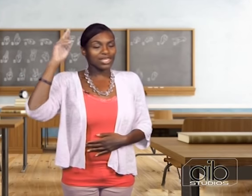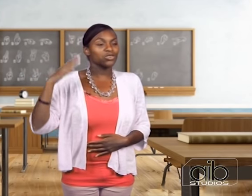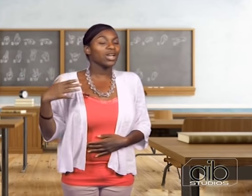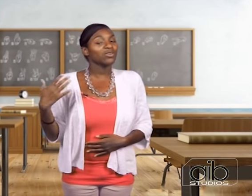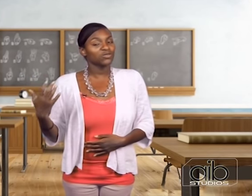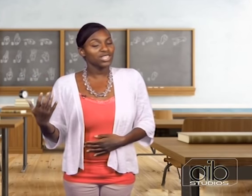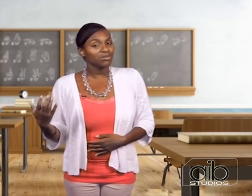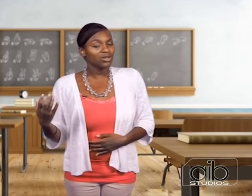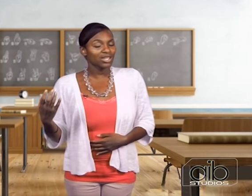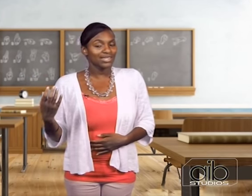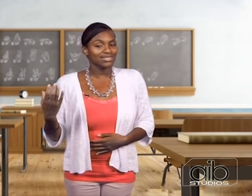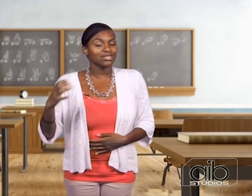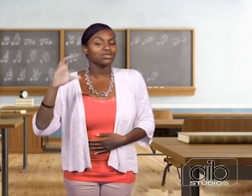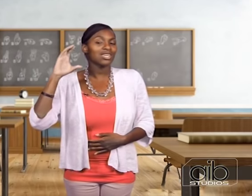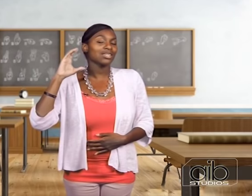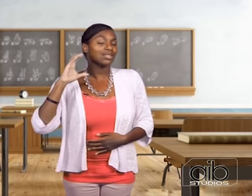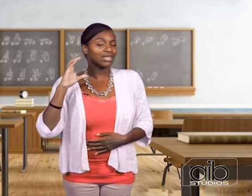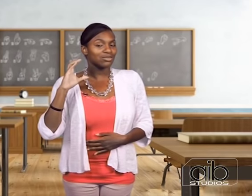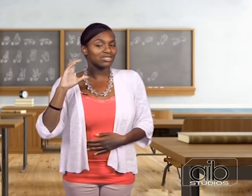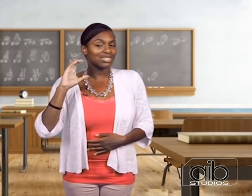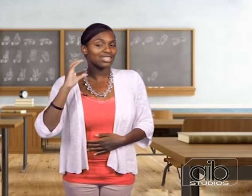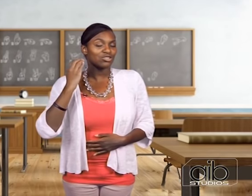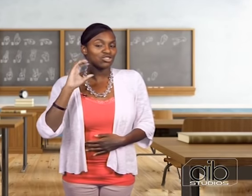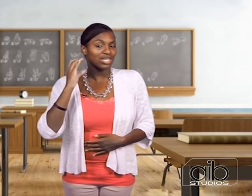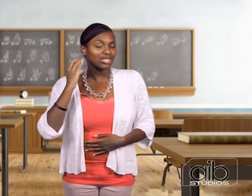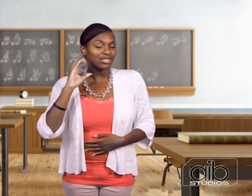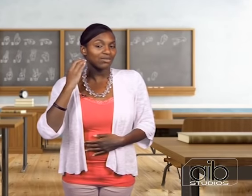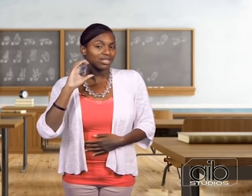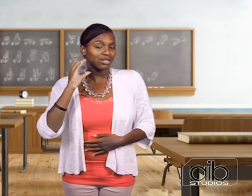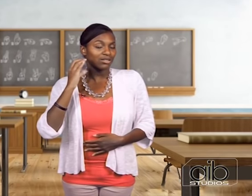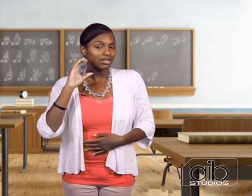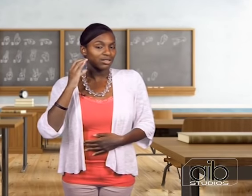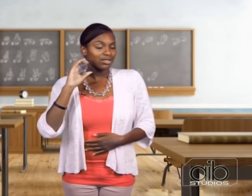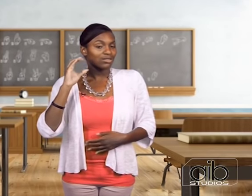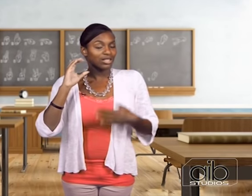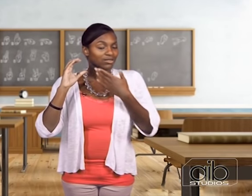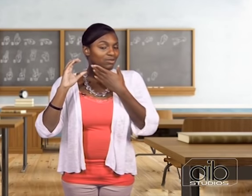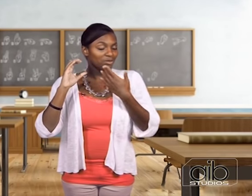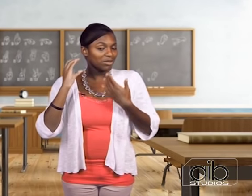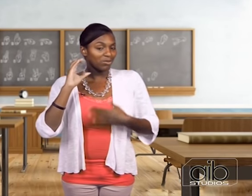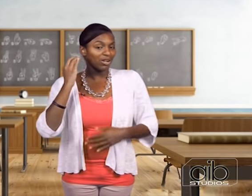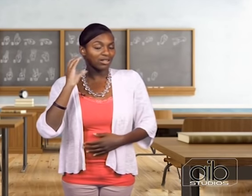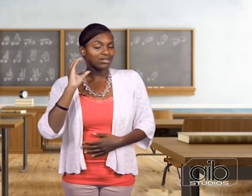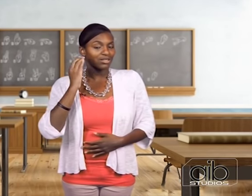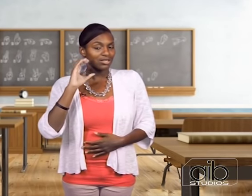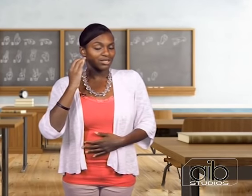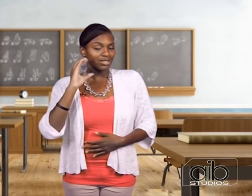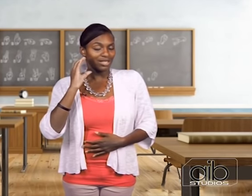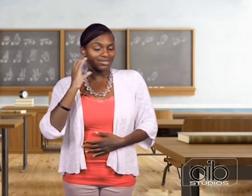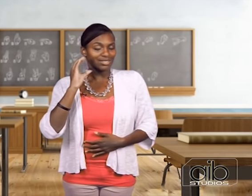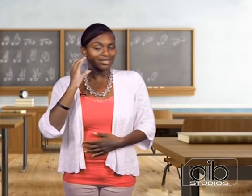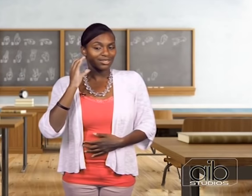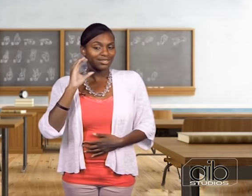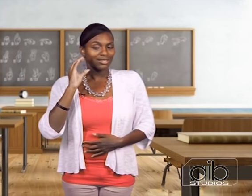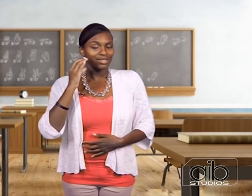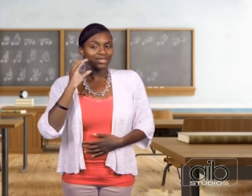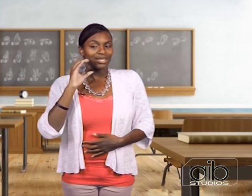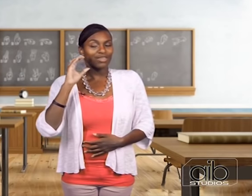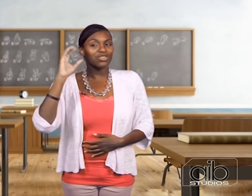If you have a female cousin, you take the letter C and you shake it down here near the feminine part, cousin. If you